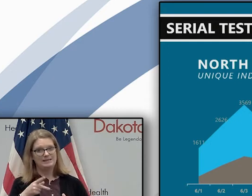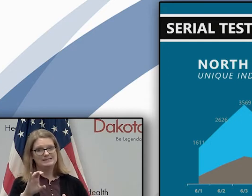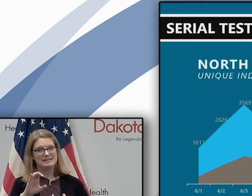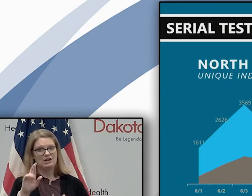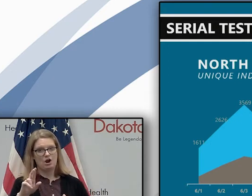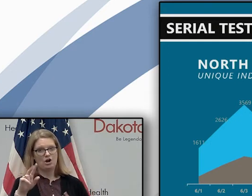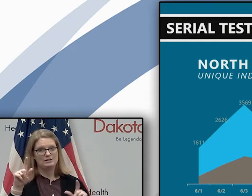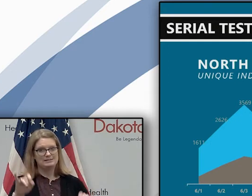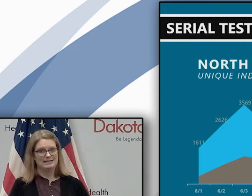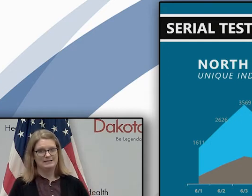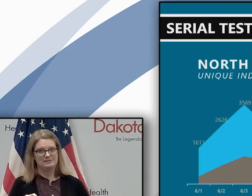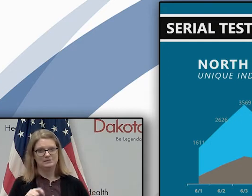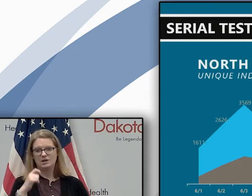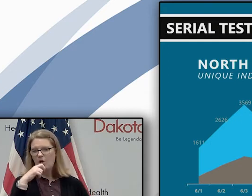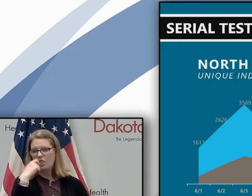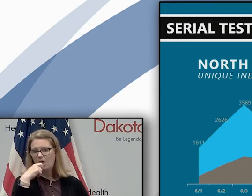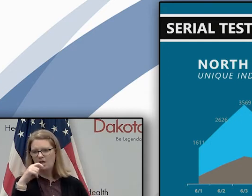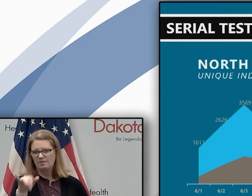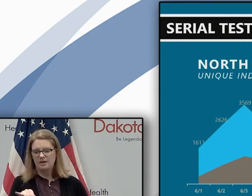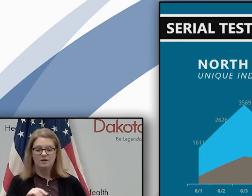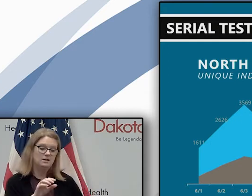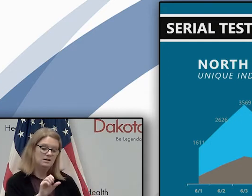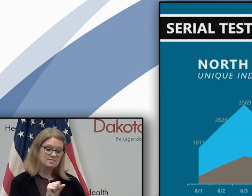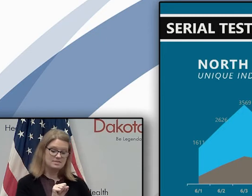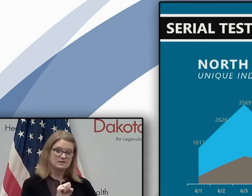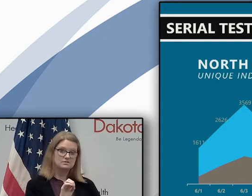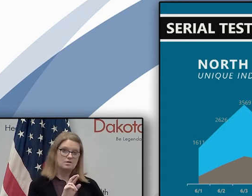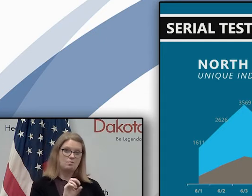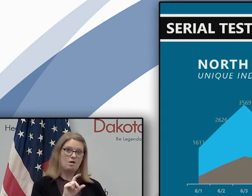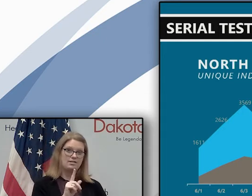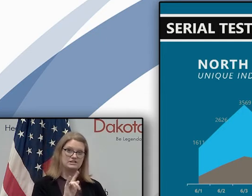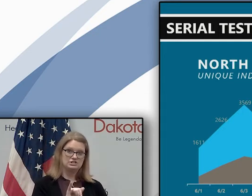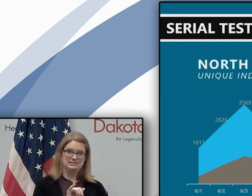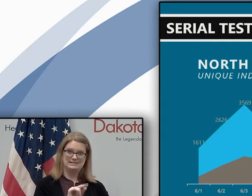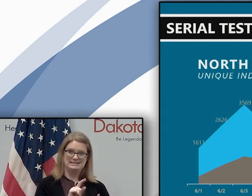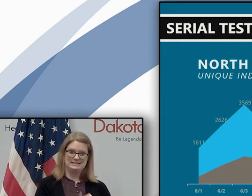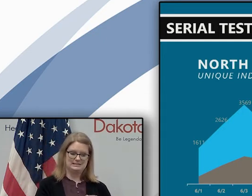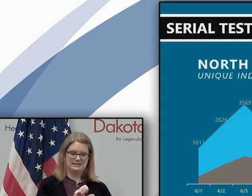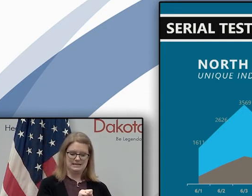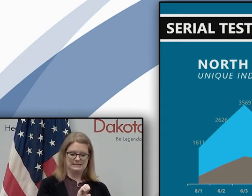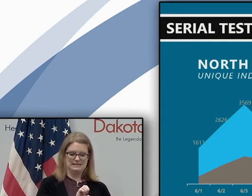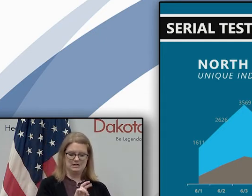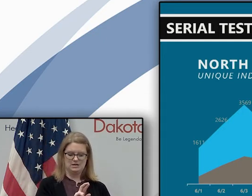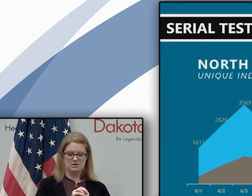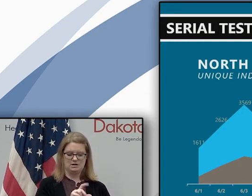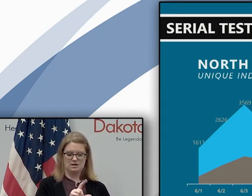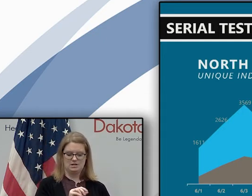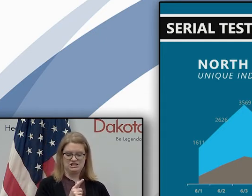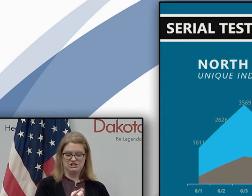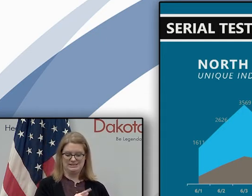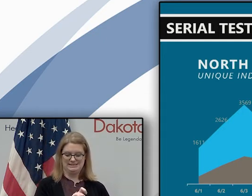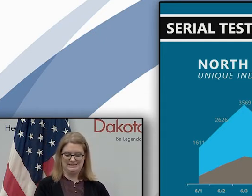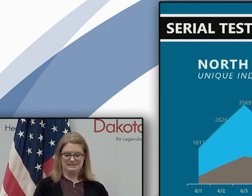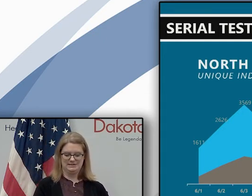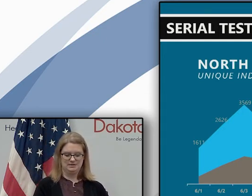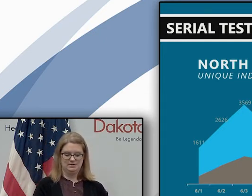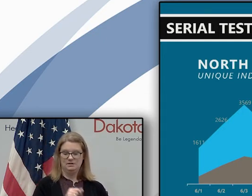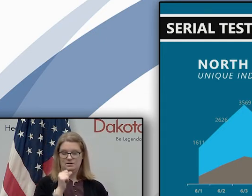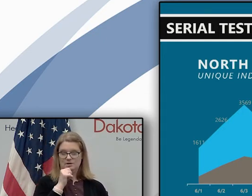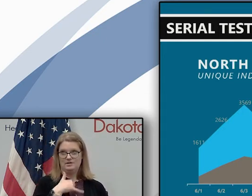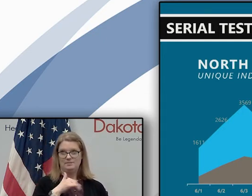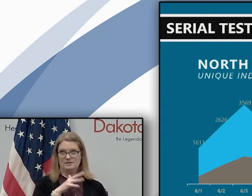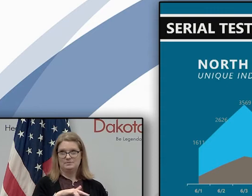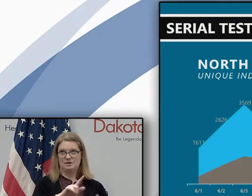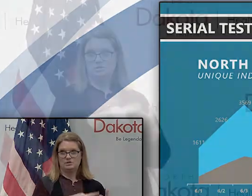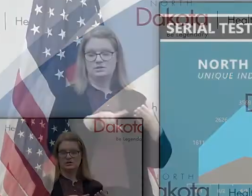the serology testing, which is the SER, and then I'll let you spell the rest of it, word, because I don't have my spell checker